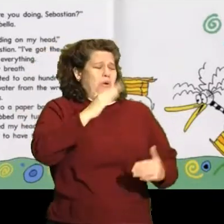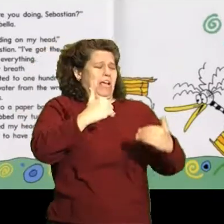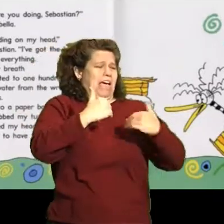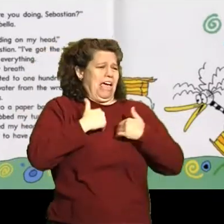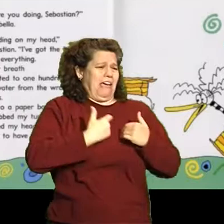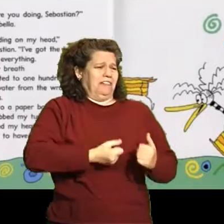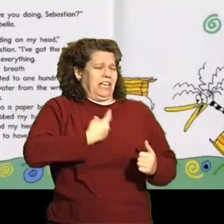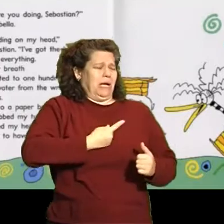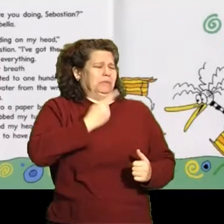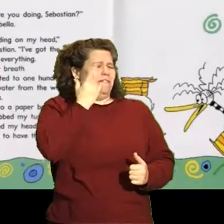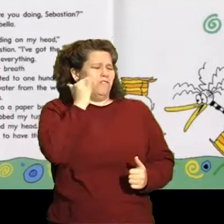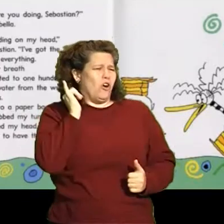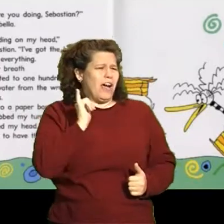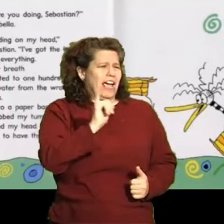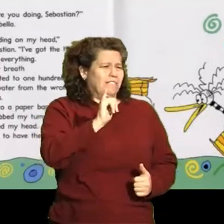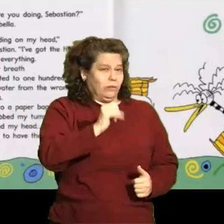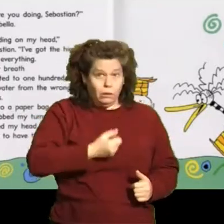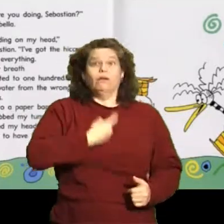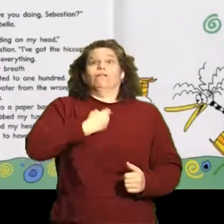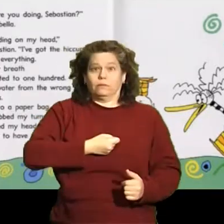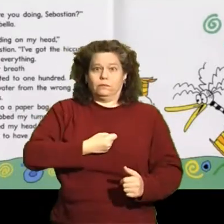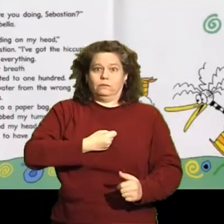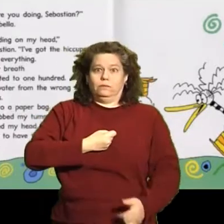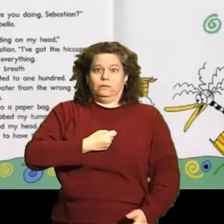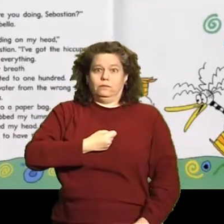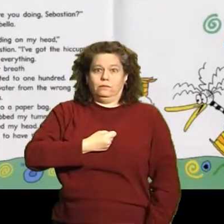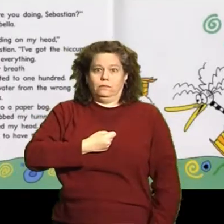I'm going to have the hiccups forever."